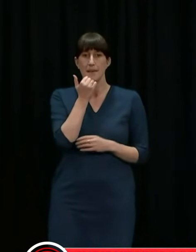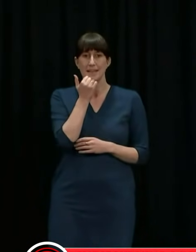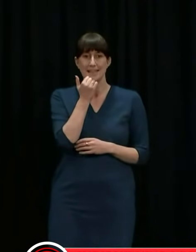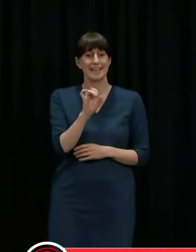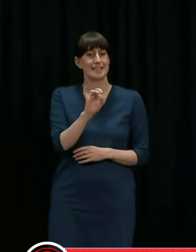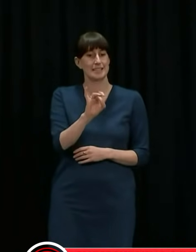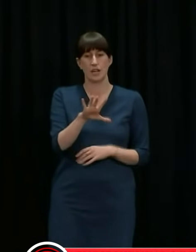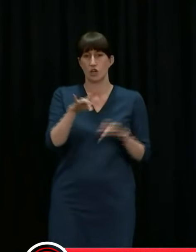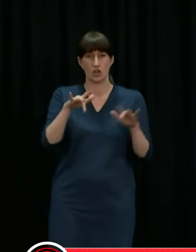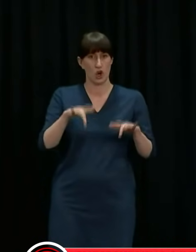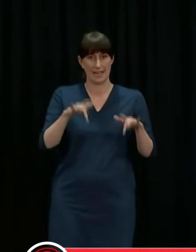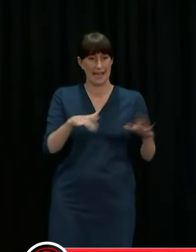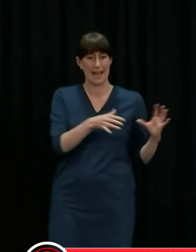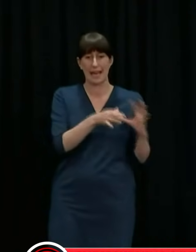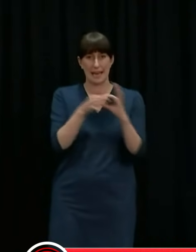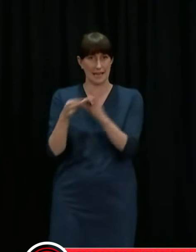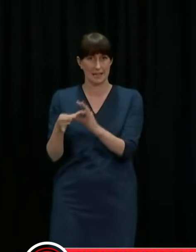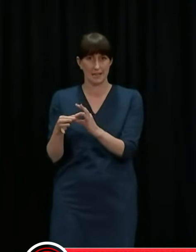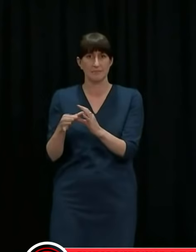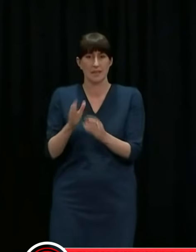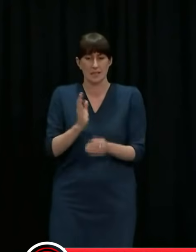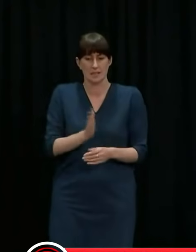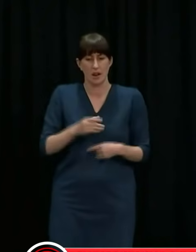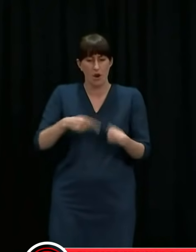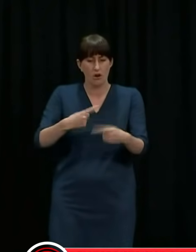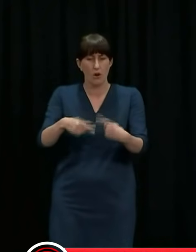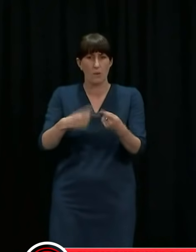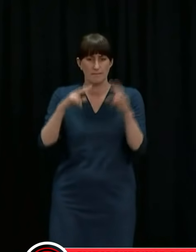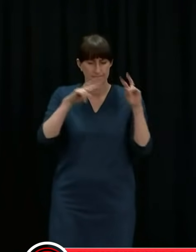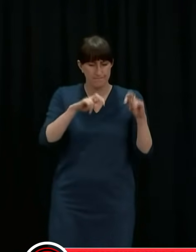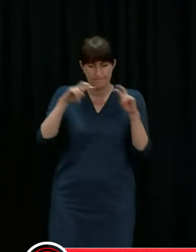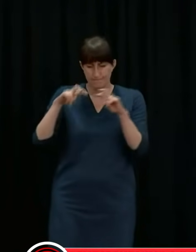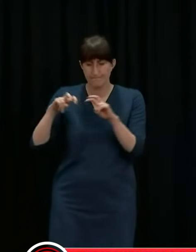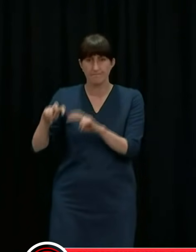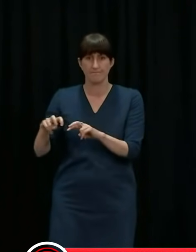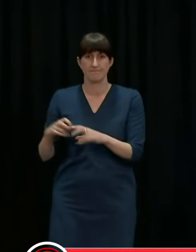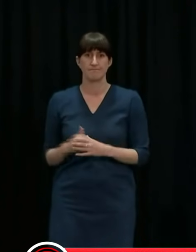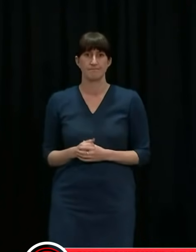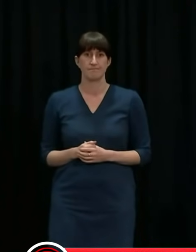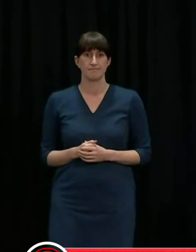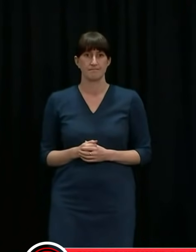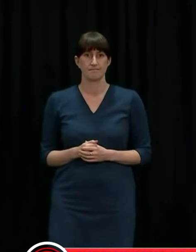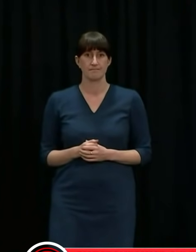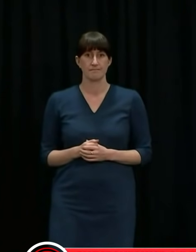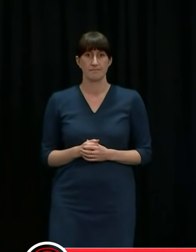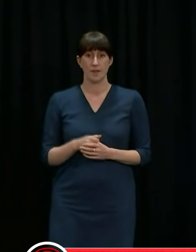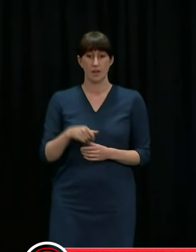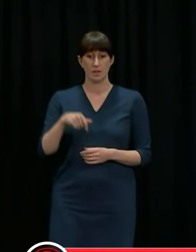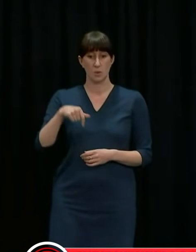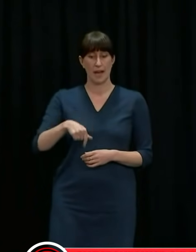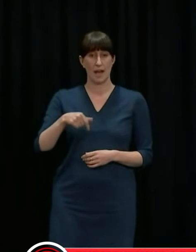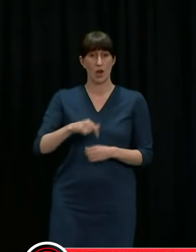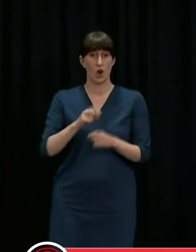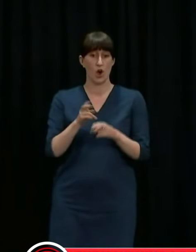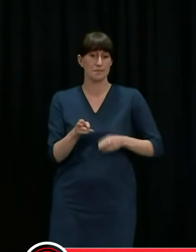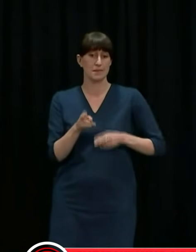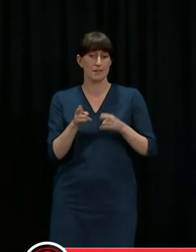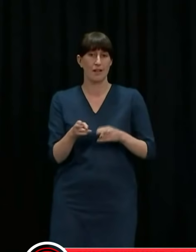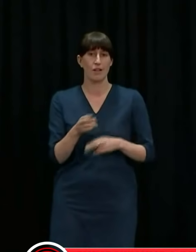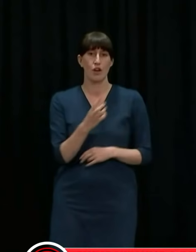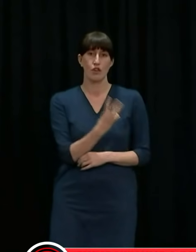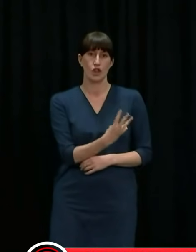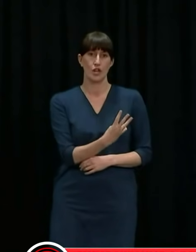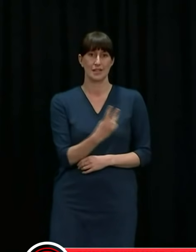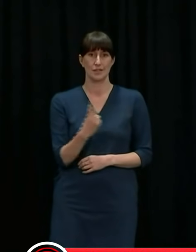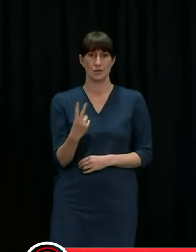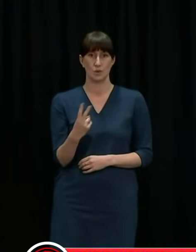remain unlinked at this point, with investigations also ongoing. There are 32 people in hospital today with Covid-19, and